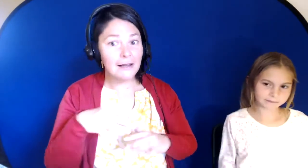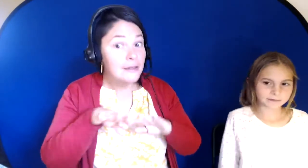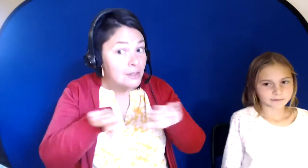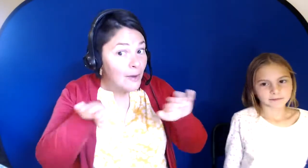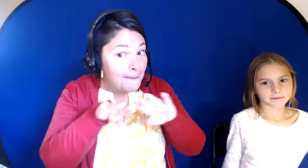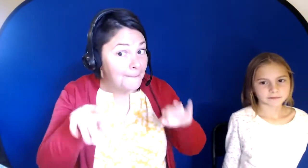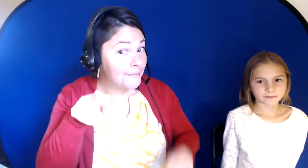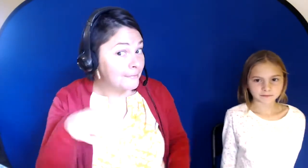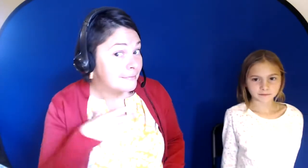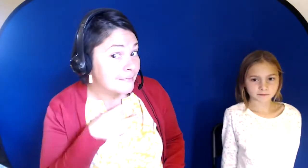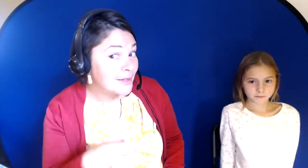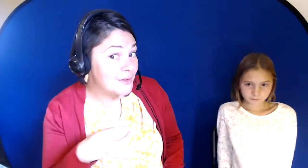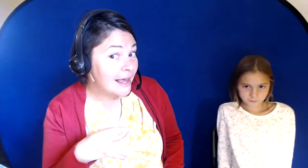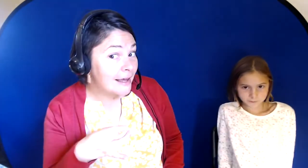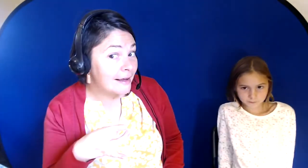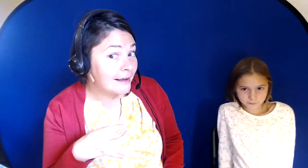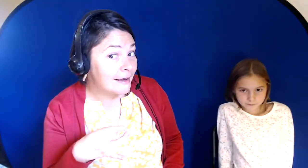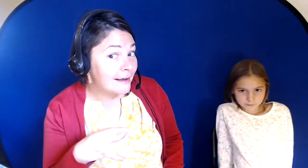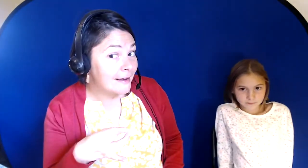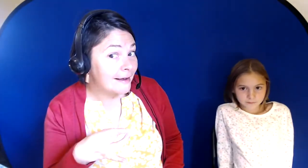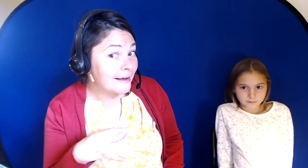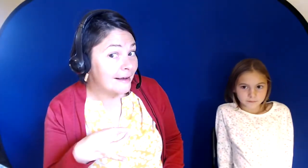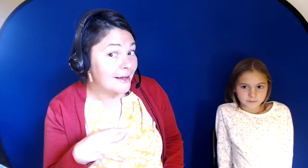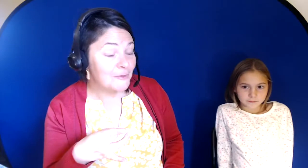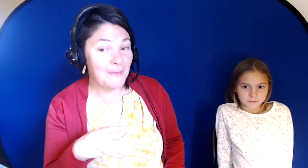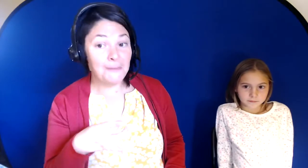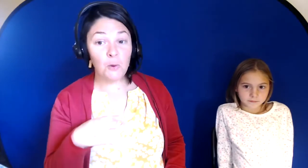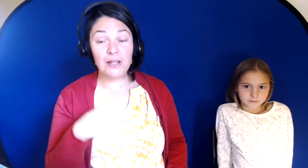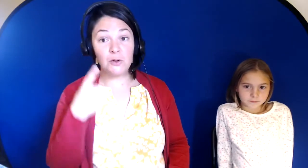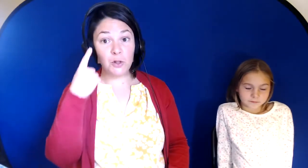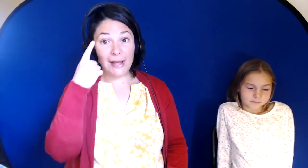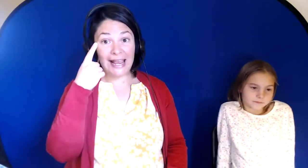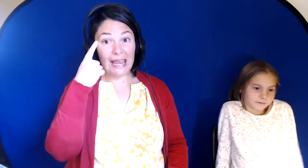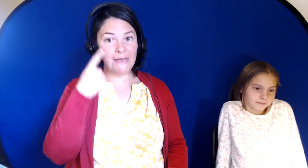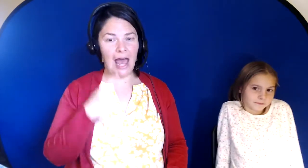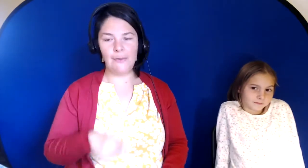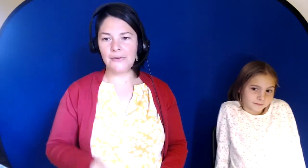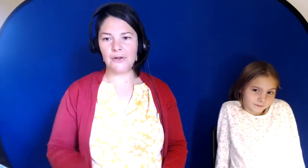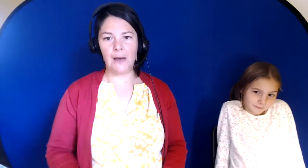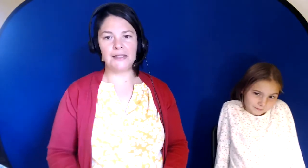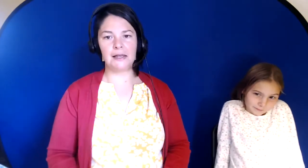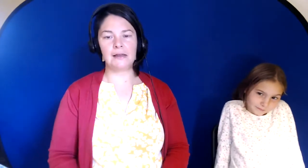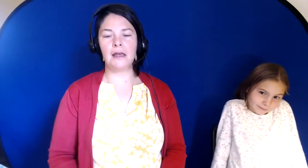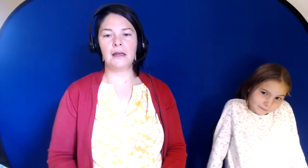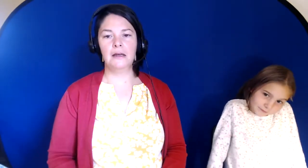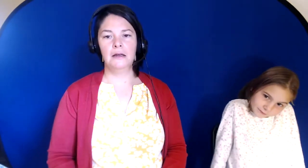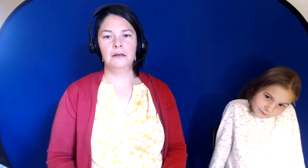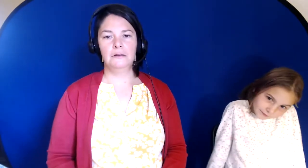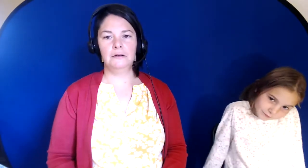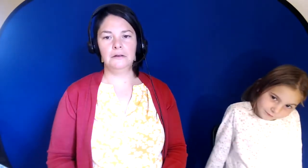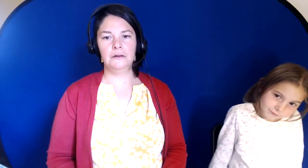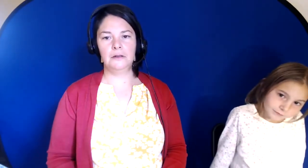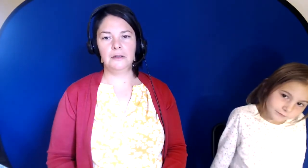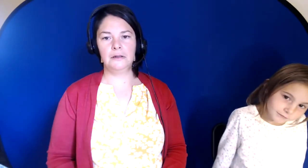Swim? You like? Remember, when you do it, if the eyebrows are up, it's like saying, do you like